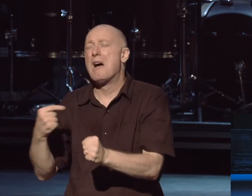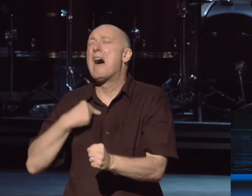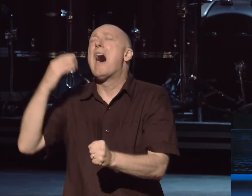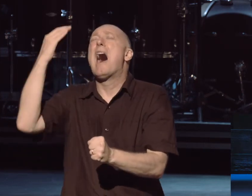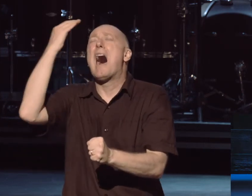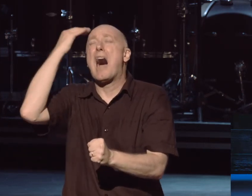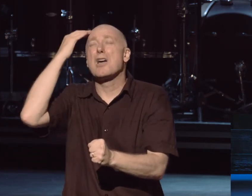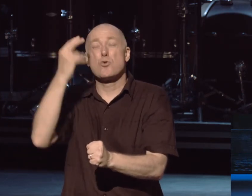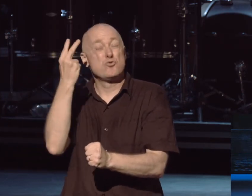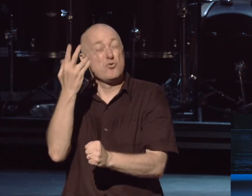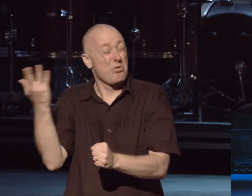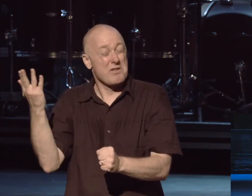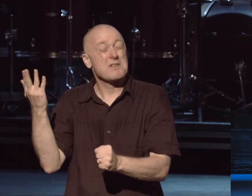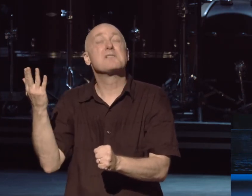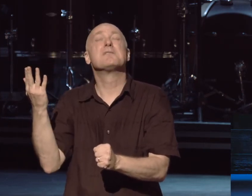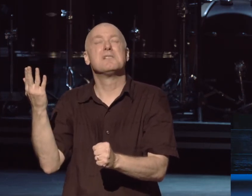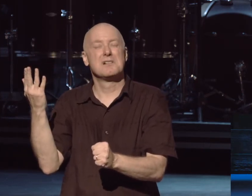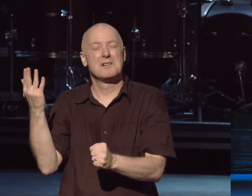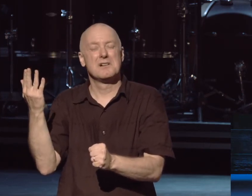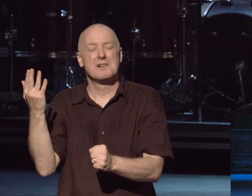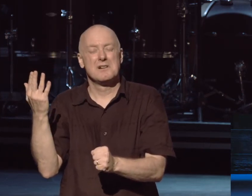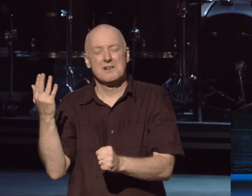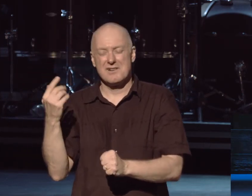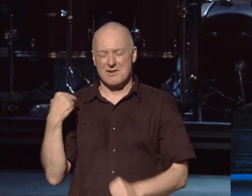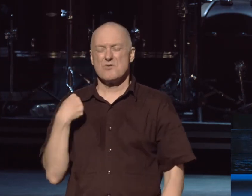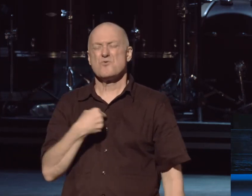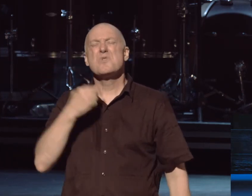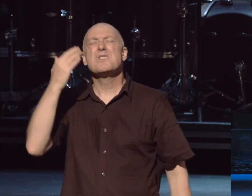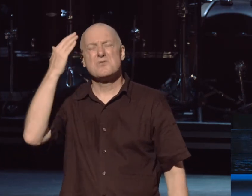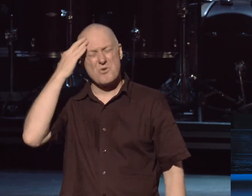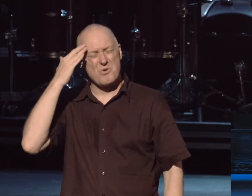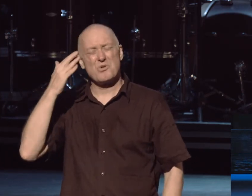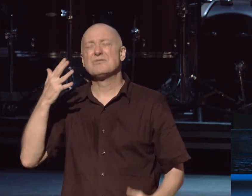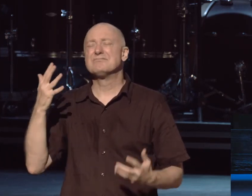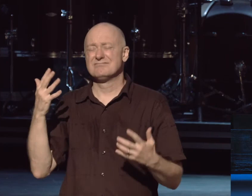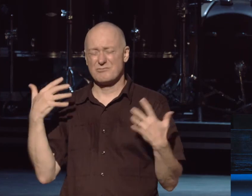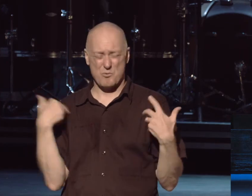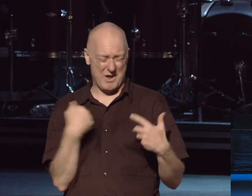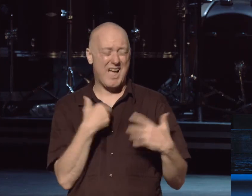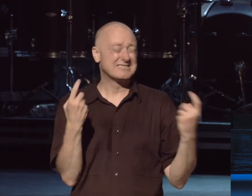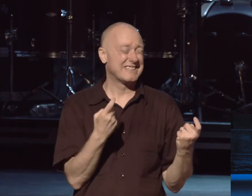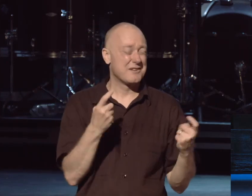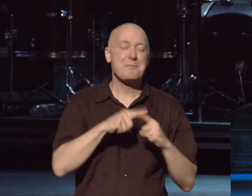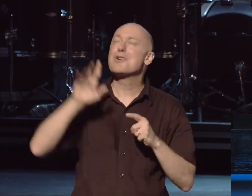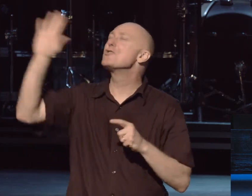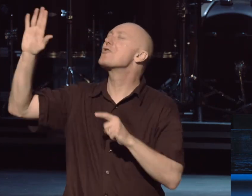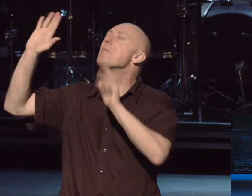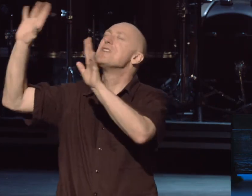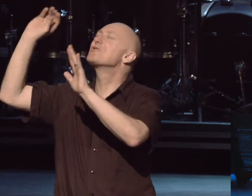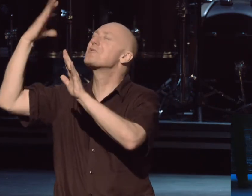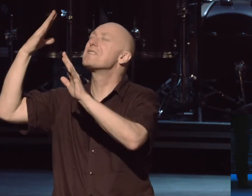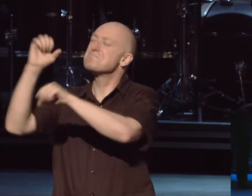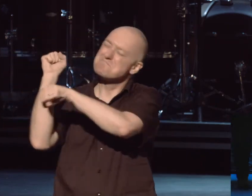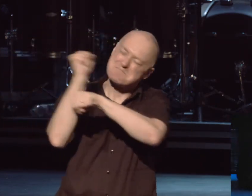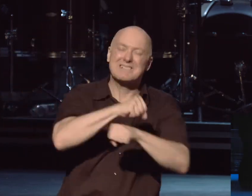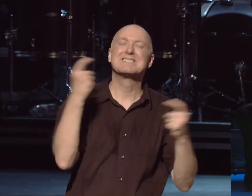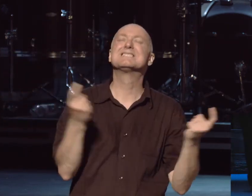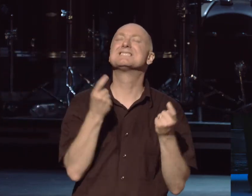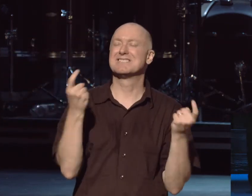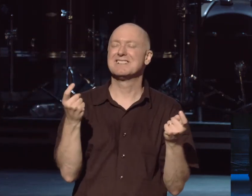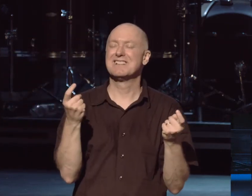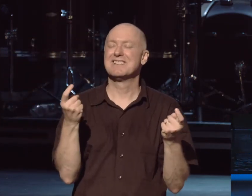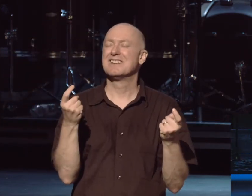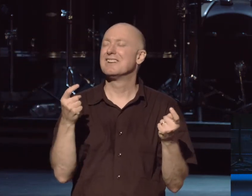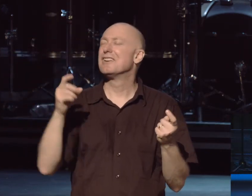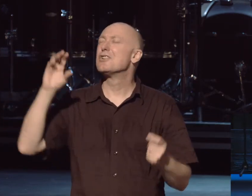together, the awareness of our sin and the amazing grace of our God. They go together. Grace isn't amazing until we see why we